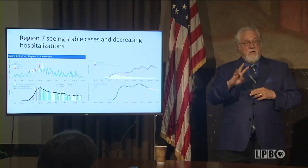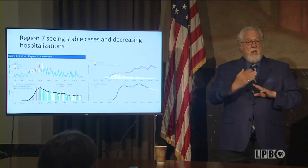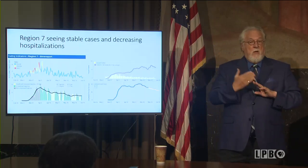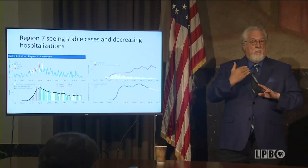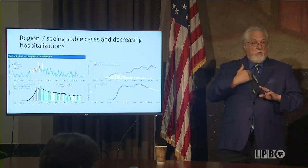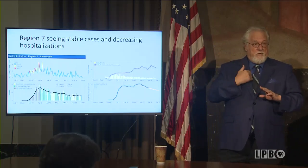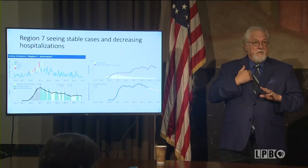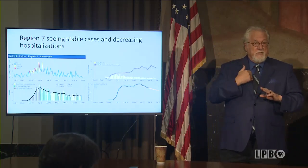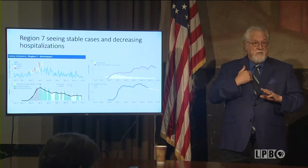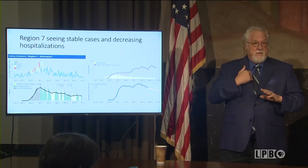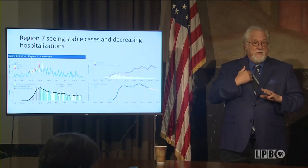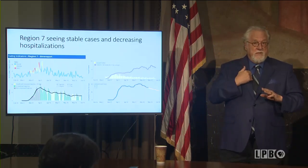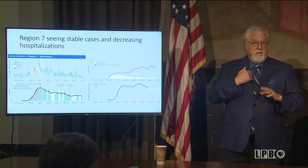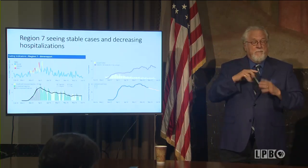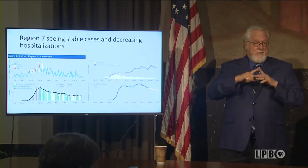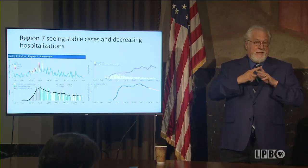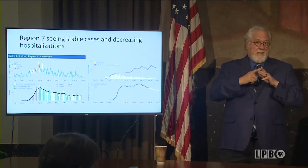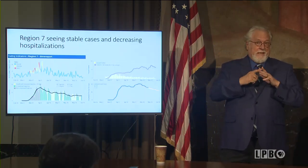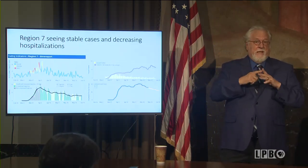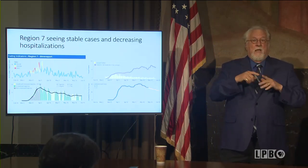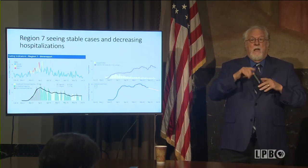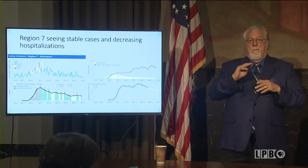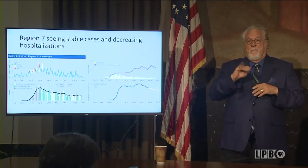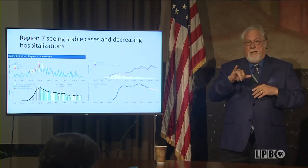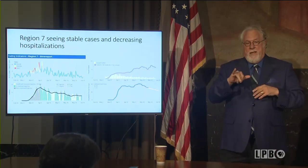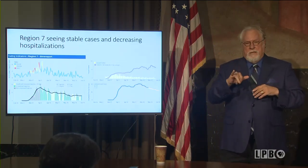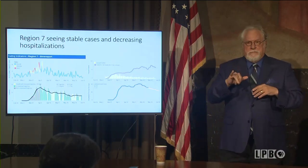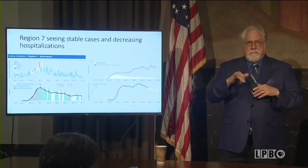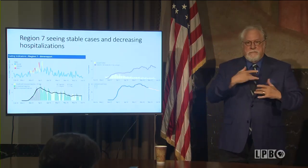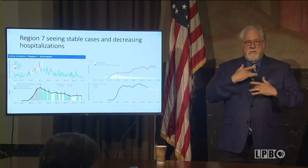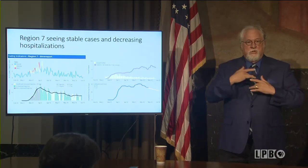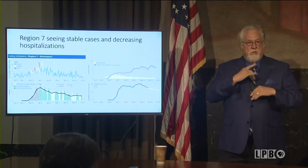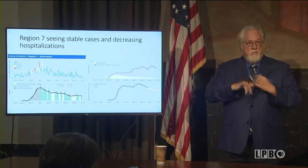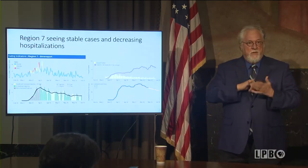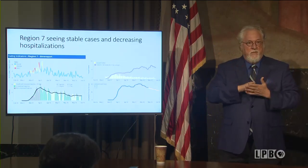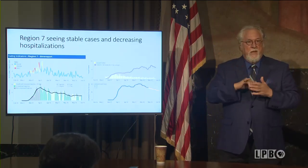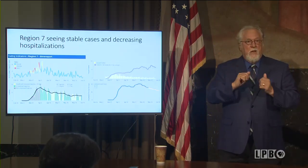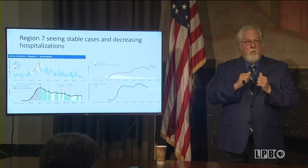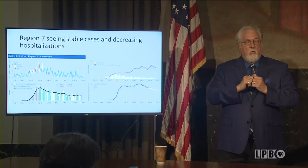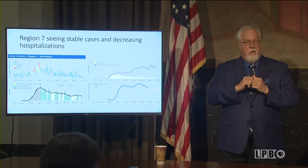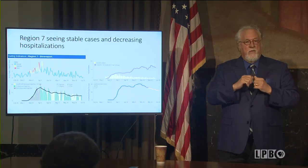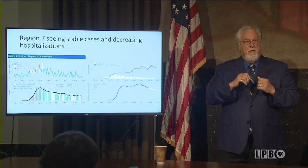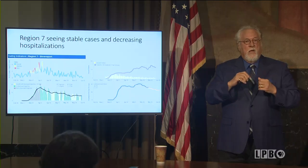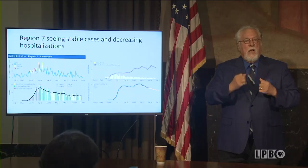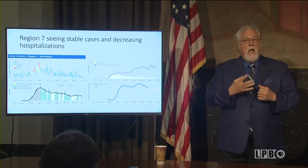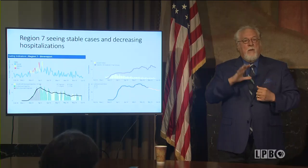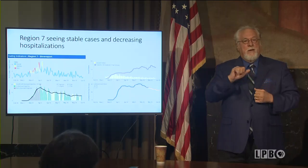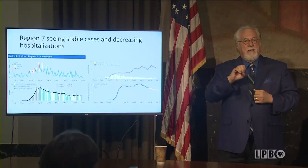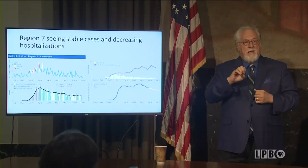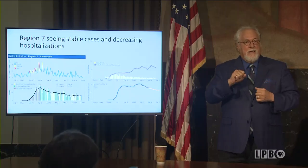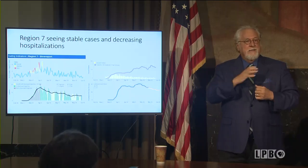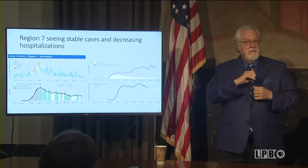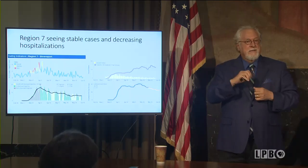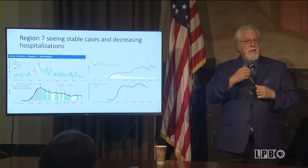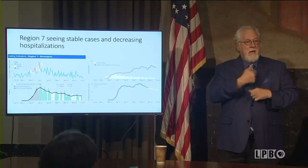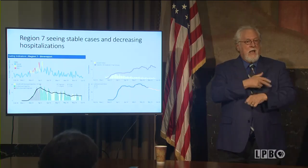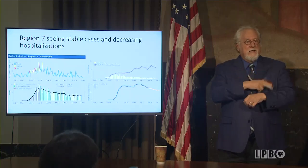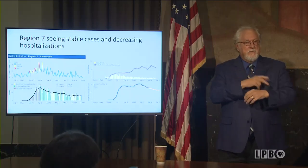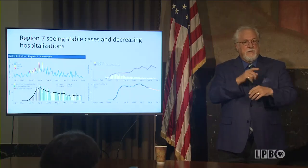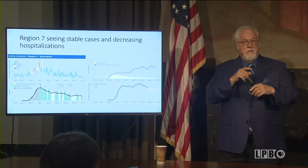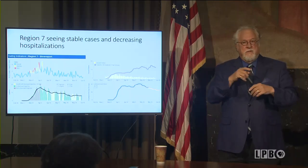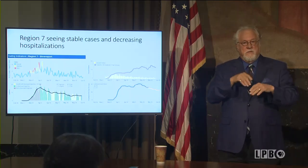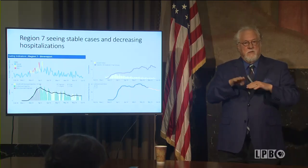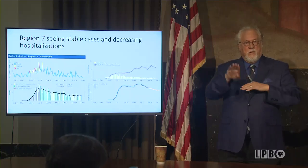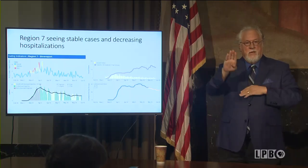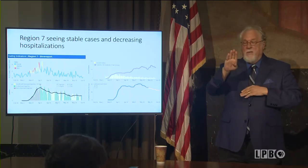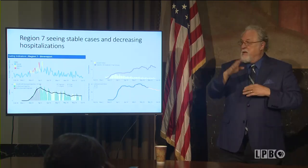previously had been a region at the very beginning of May that we were concerned about with the number of cases it was seeing and hospitalizations going in the wrong